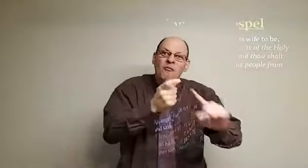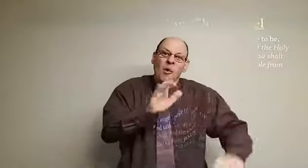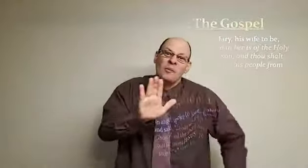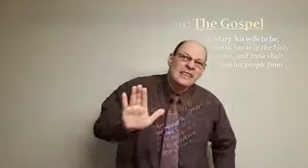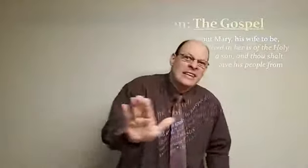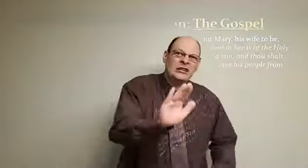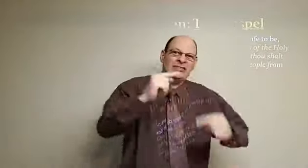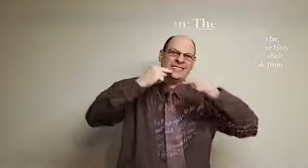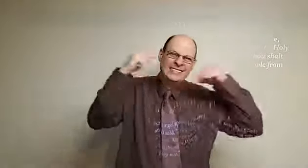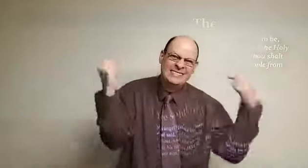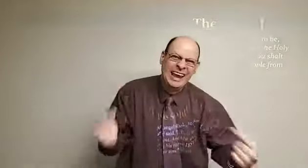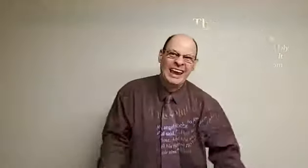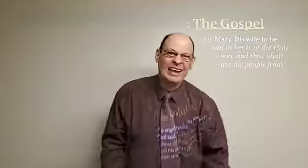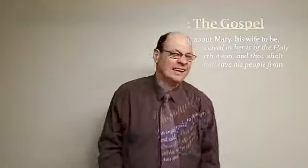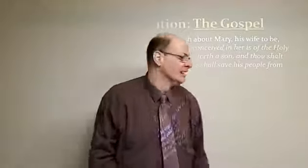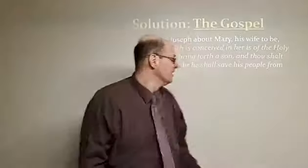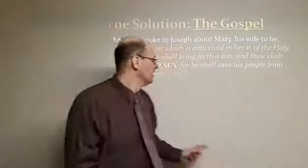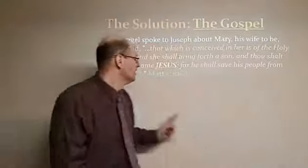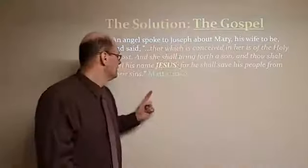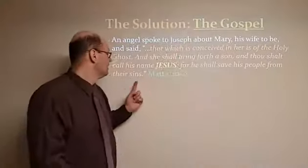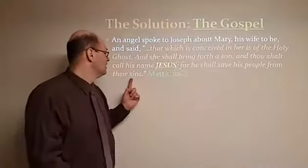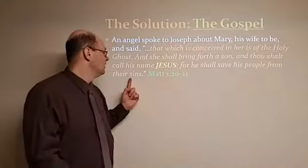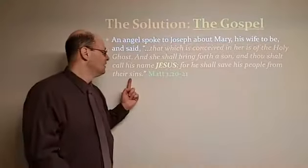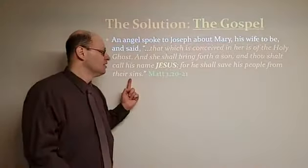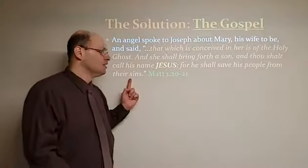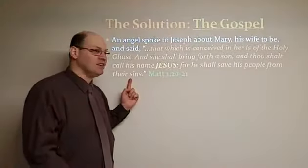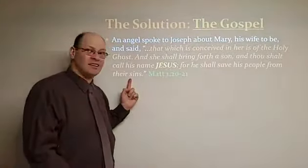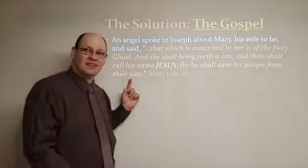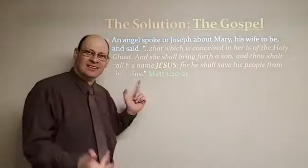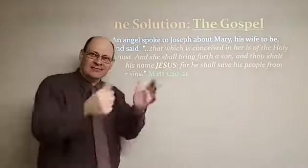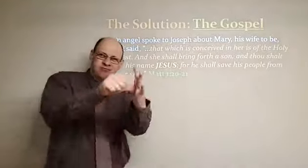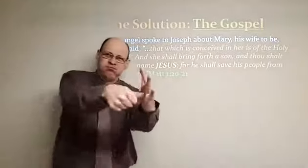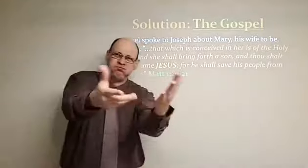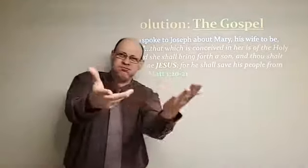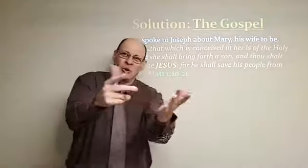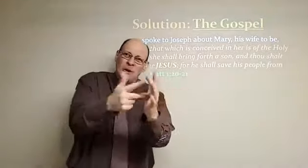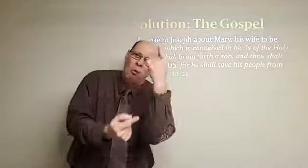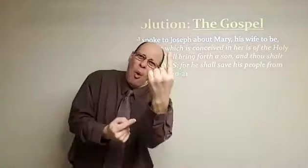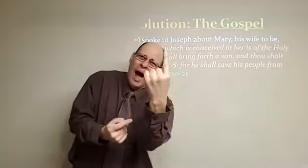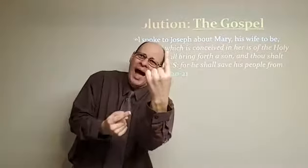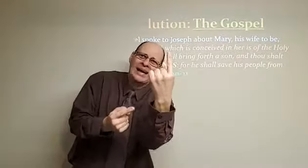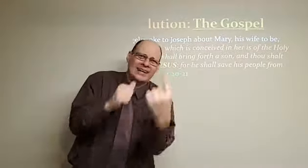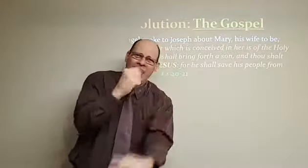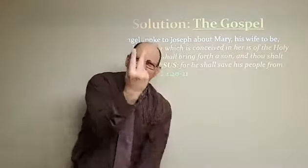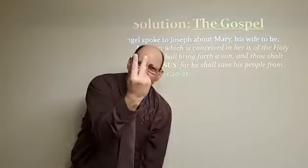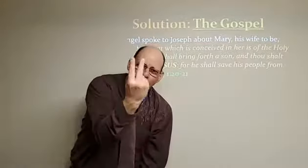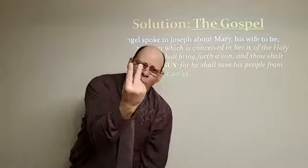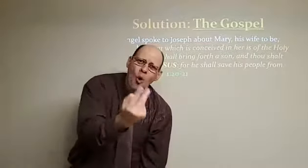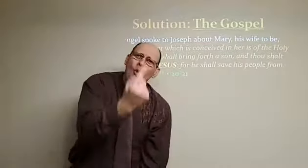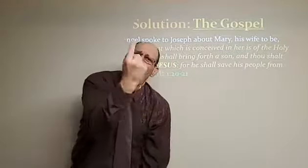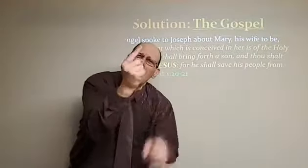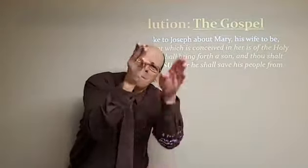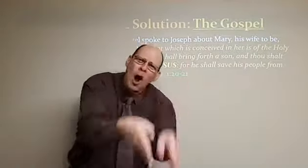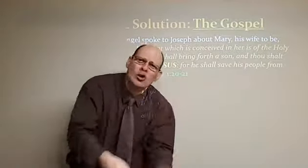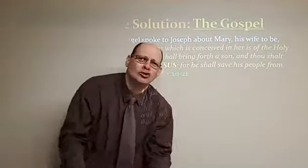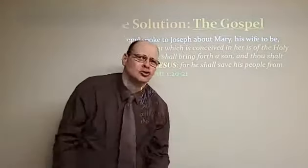from their sins Matthew 1 verses 20 through 21 there is one